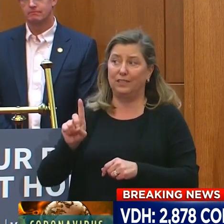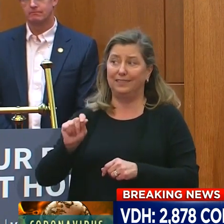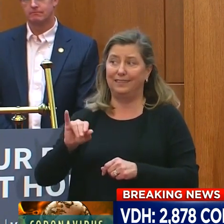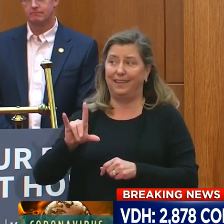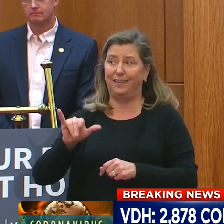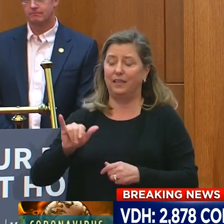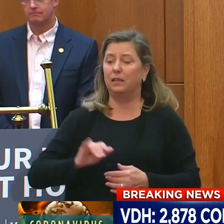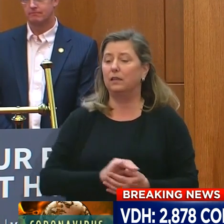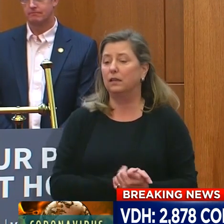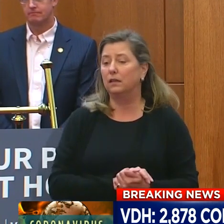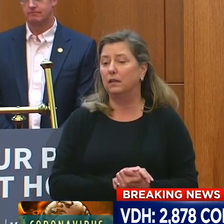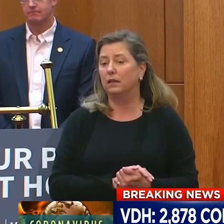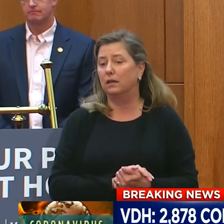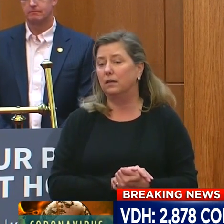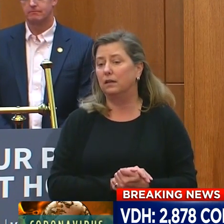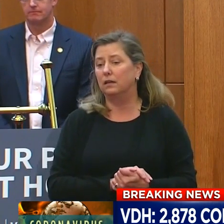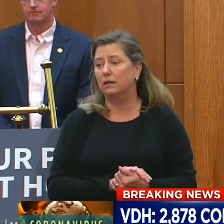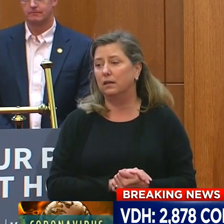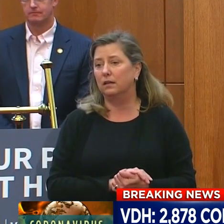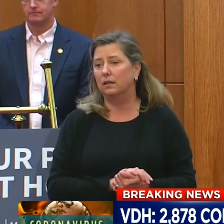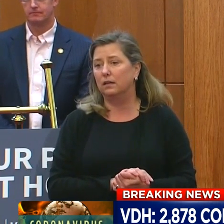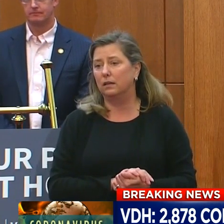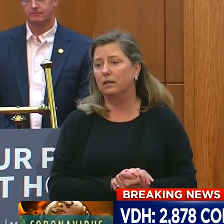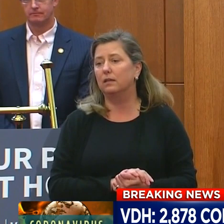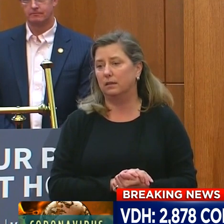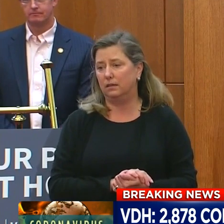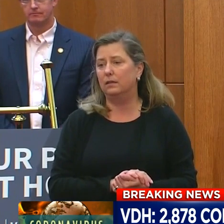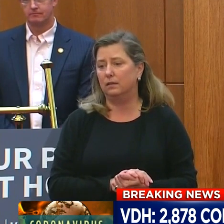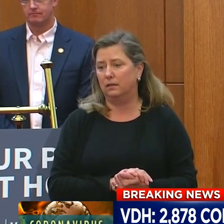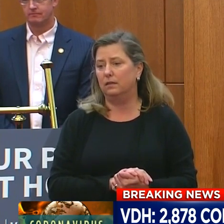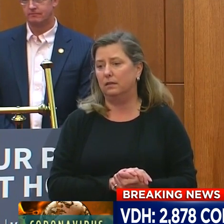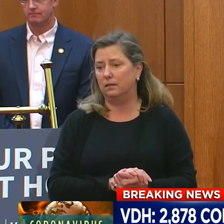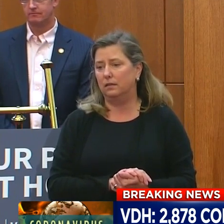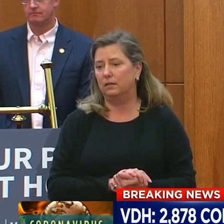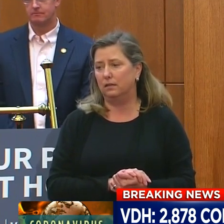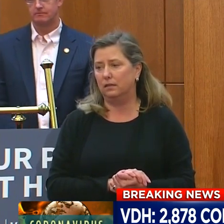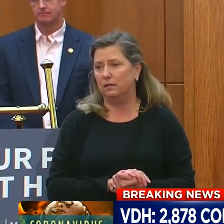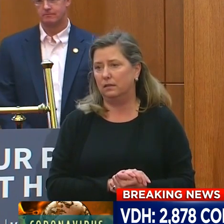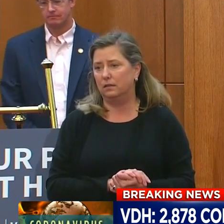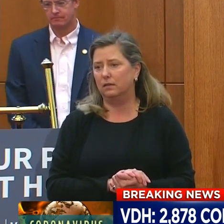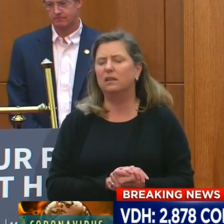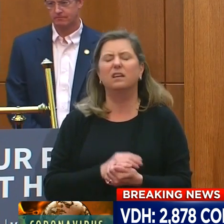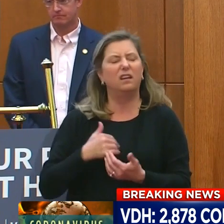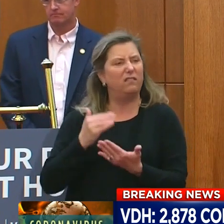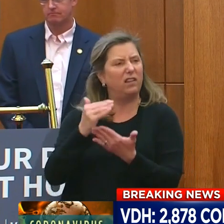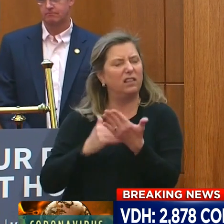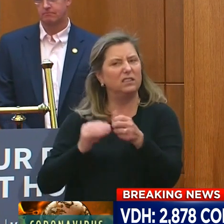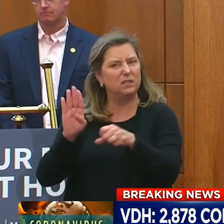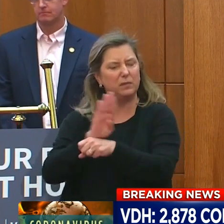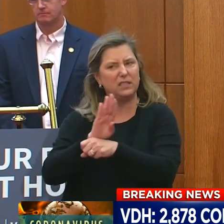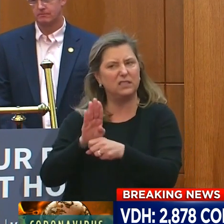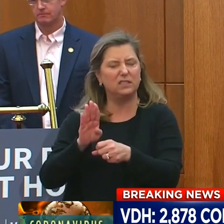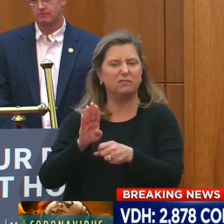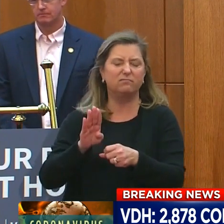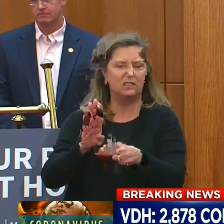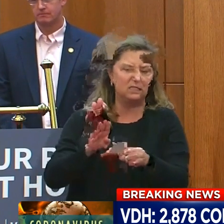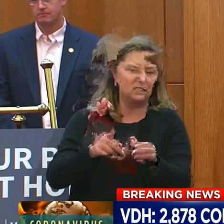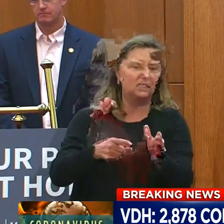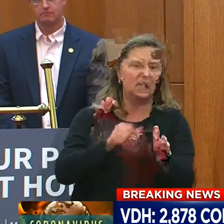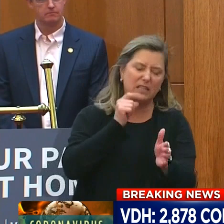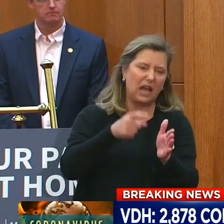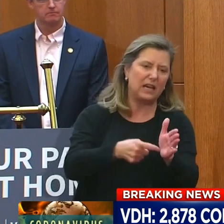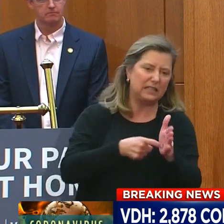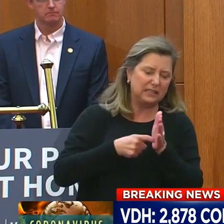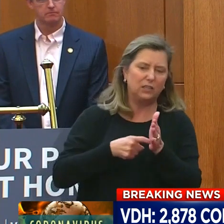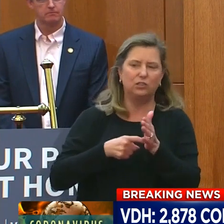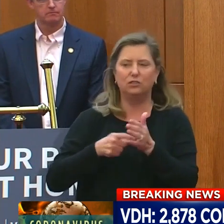Hi, Governor. We have a list of essential businesses and a list of businesses that have been forced to close. There are some non-essential businesses that are